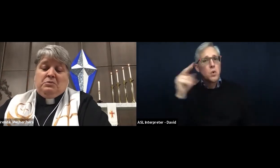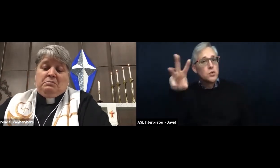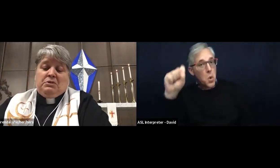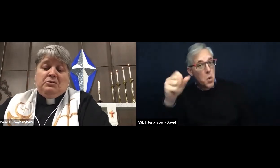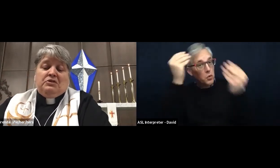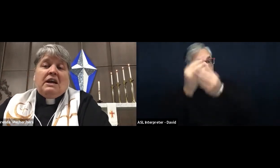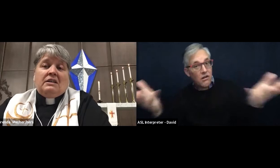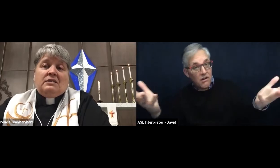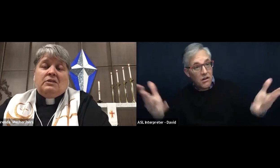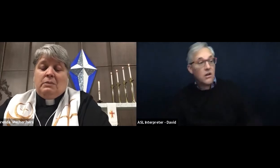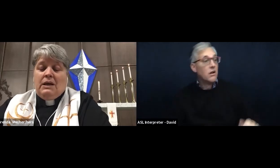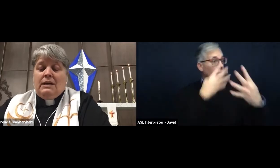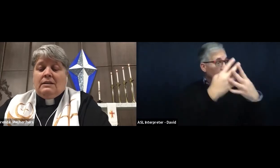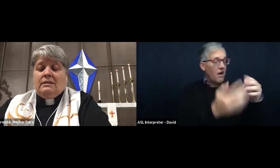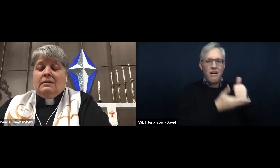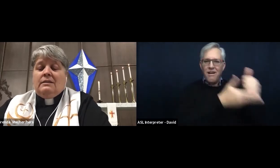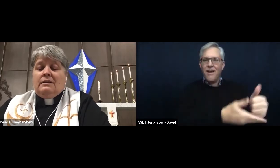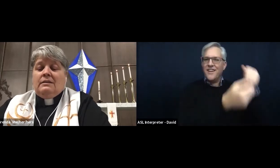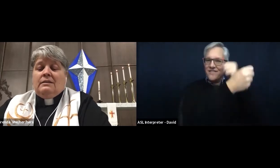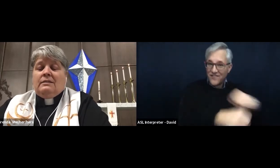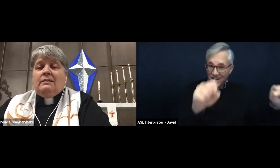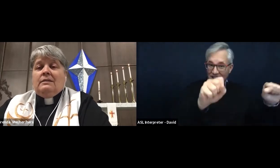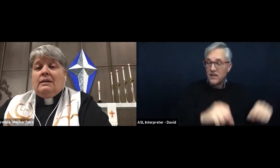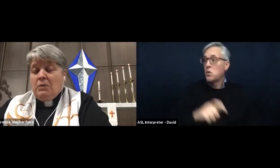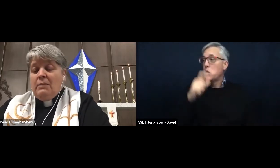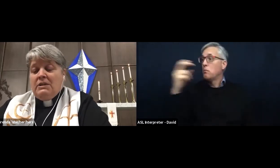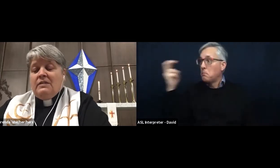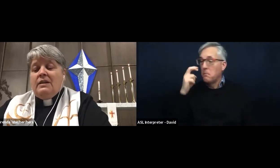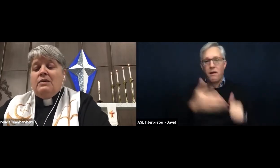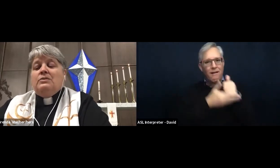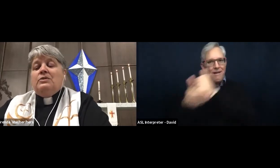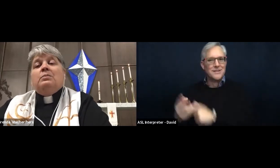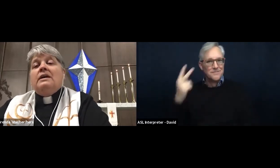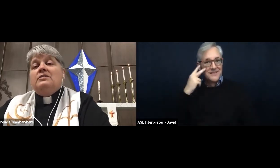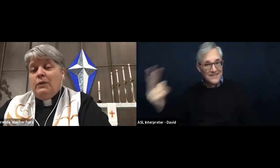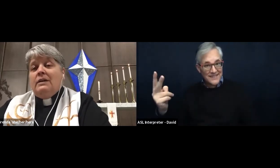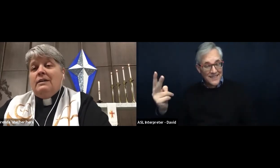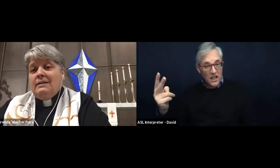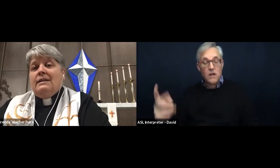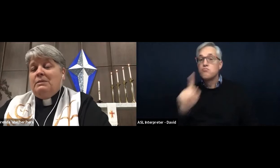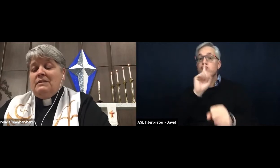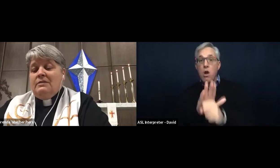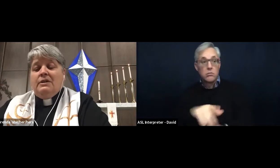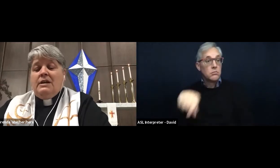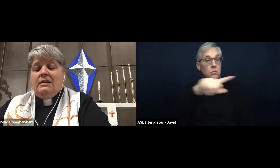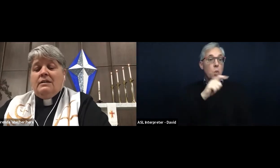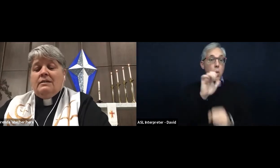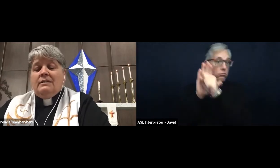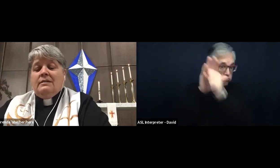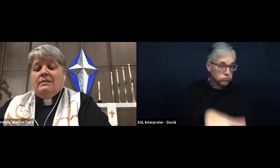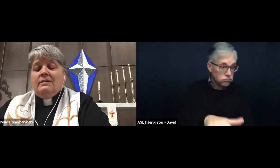to produce sight to the blind, and promise that those oppressed will indeed be set